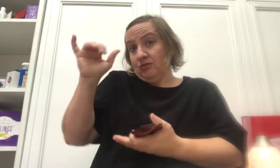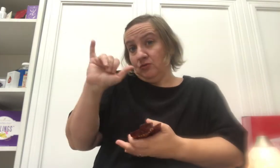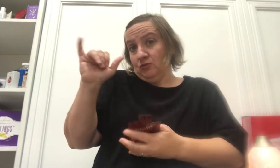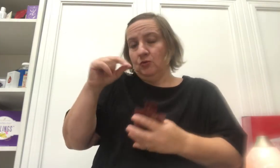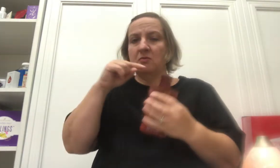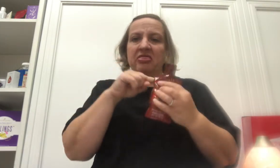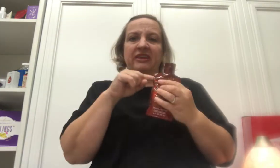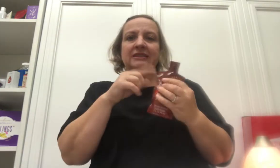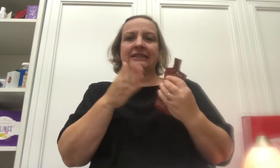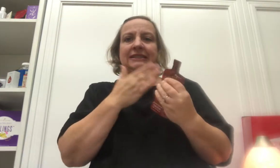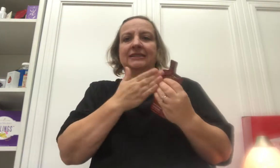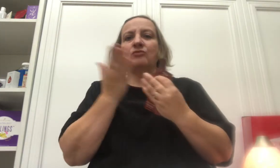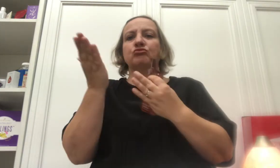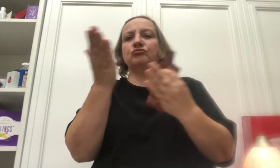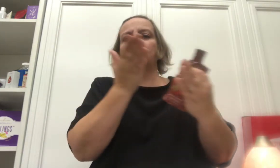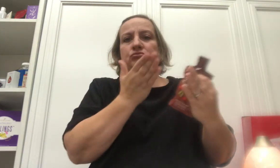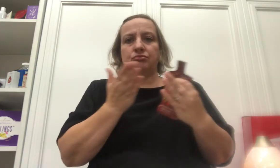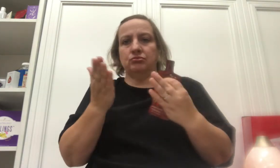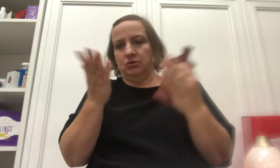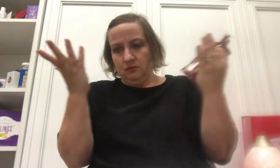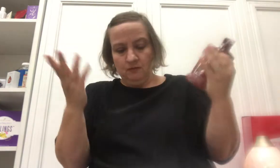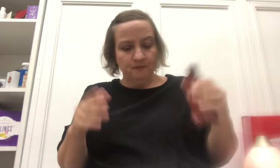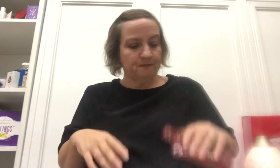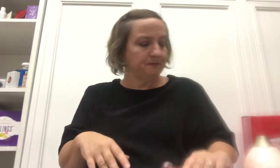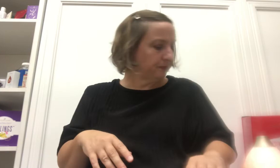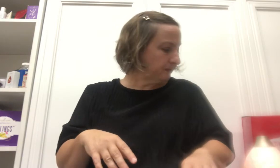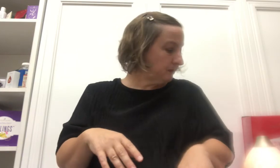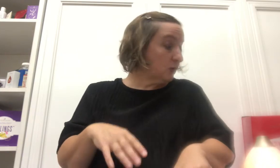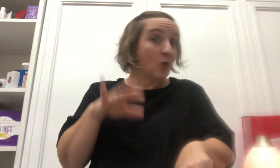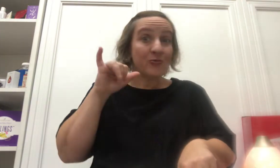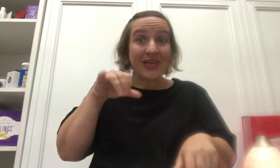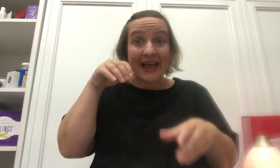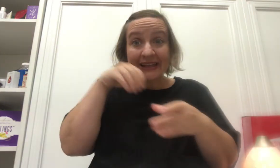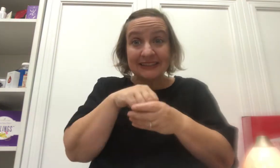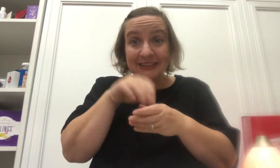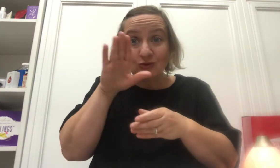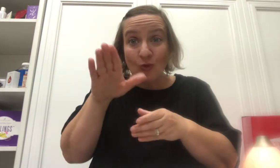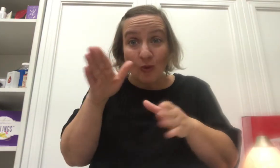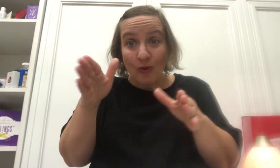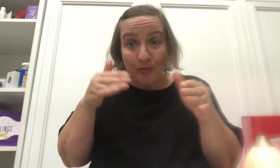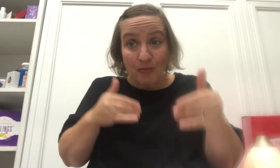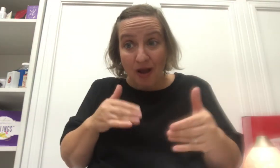need. They also sell this in a glass bottle, but these packets are really nice to be able to carry with you.